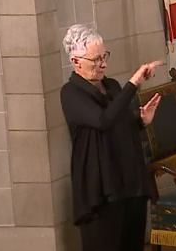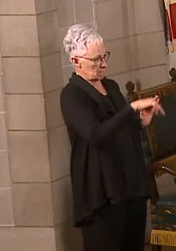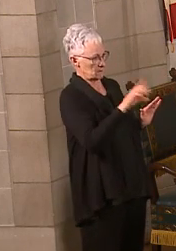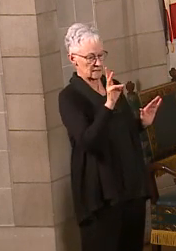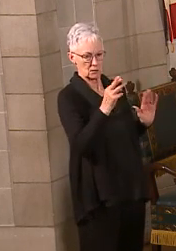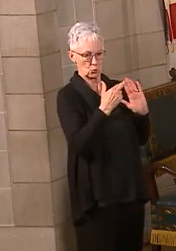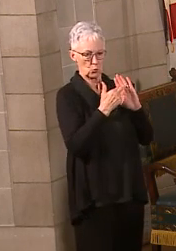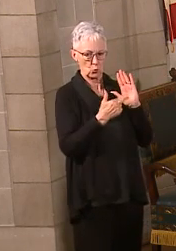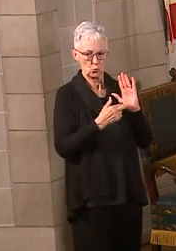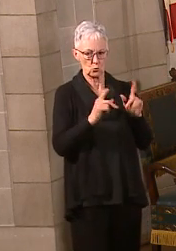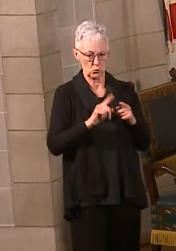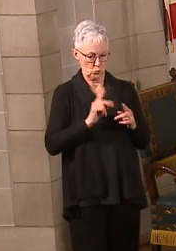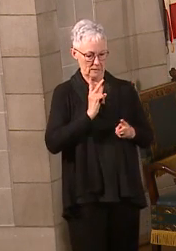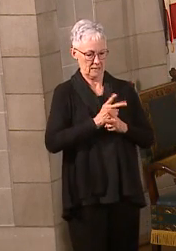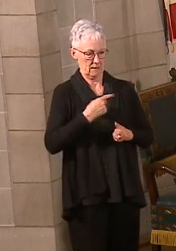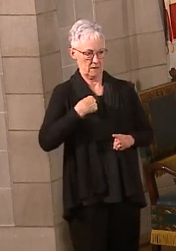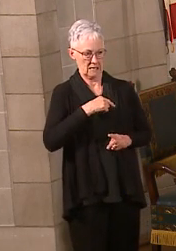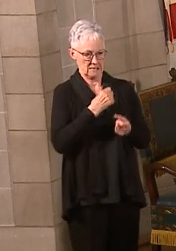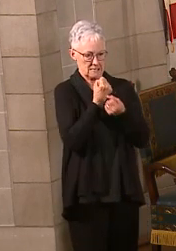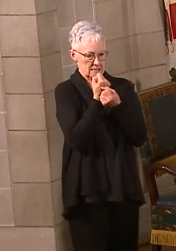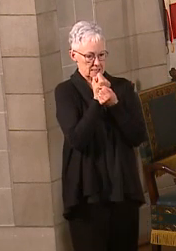to stay home and keep Nebraska healthier about.